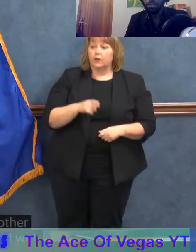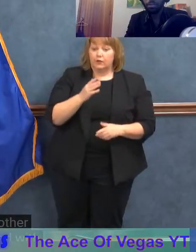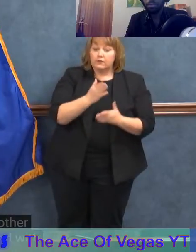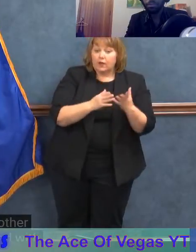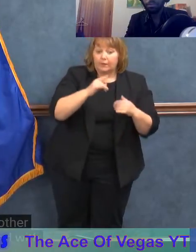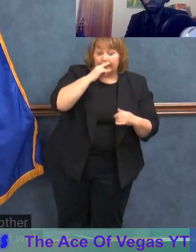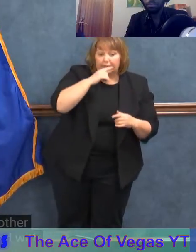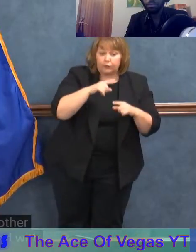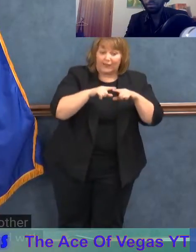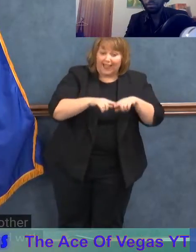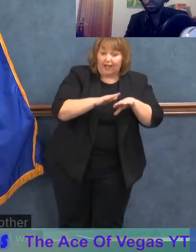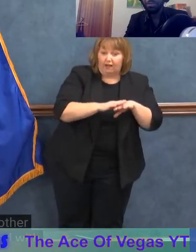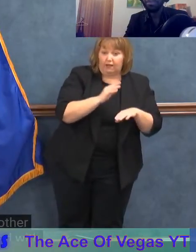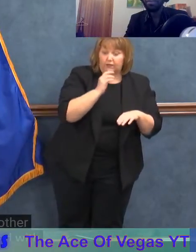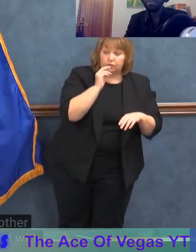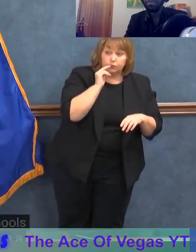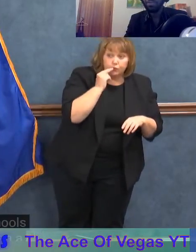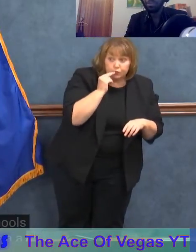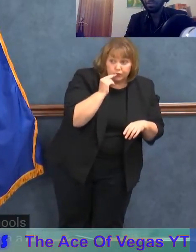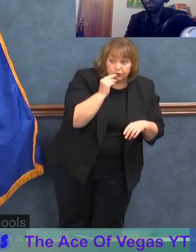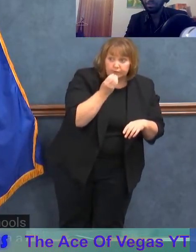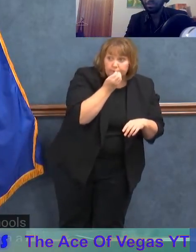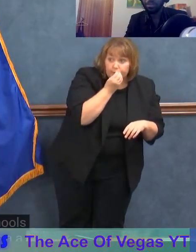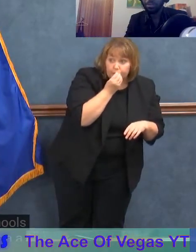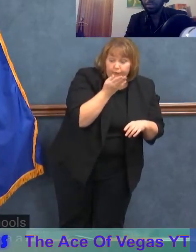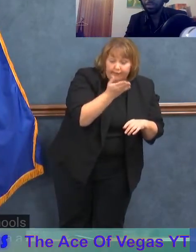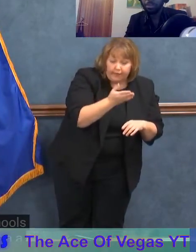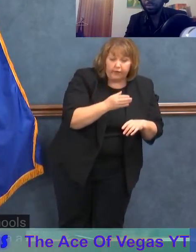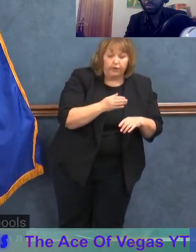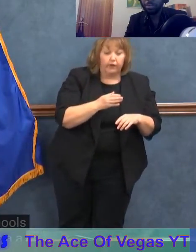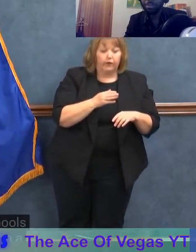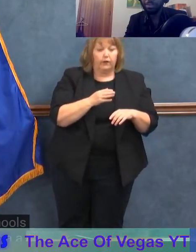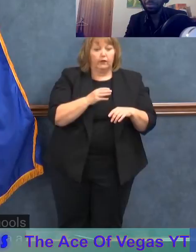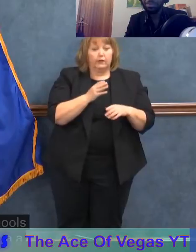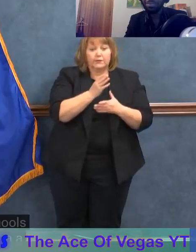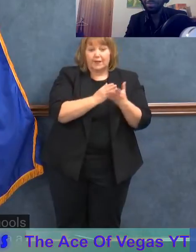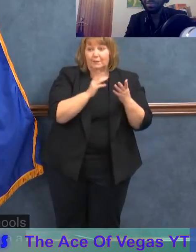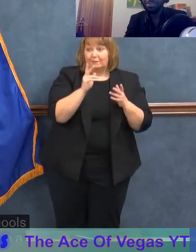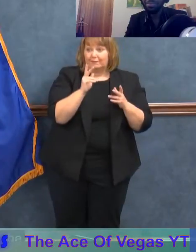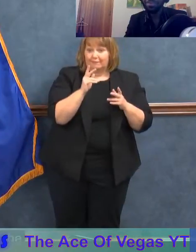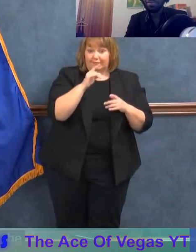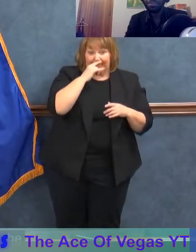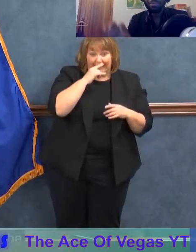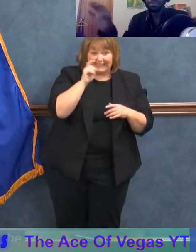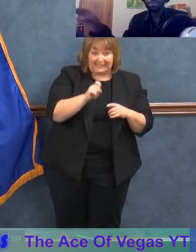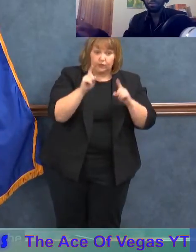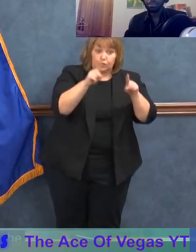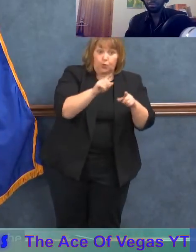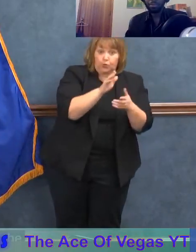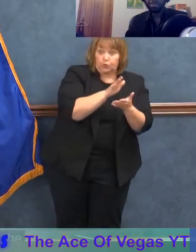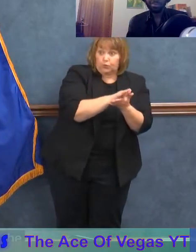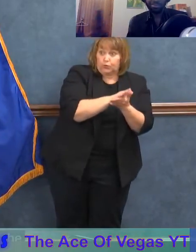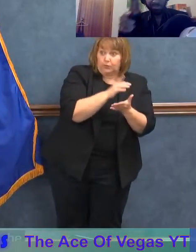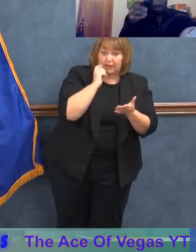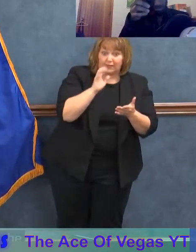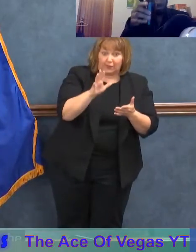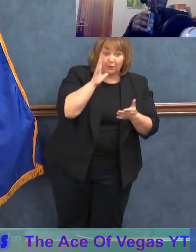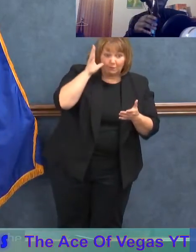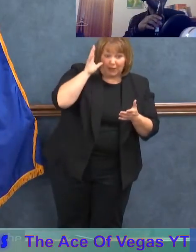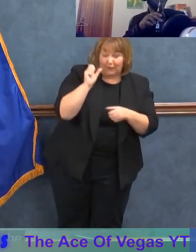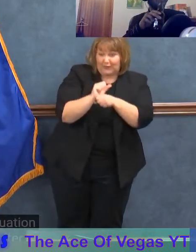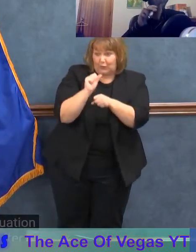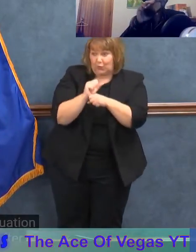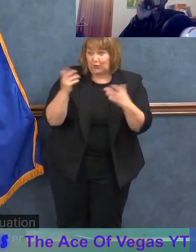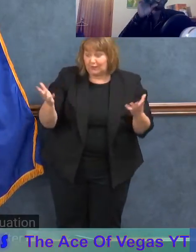for the kids, you've got a daycare situation for the kids. We gave, after meeting with the superintendents from all 17 counties,